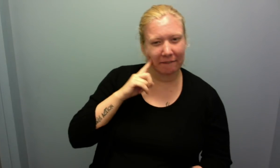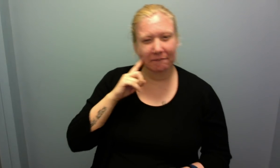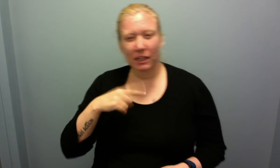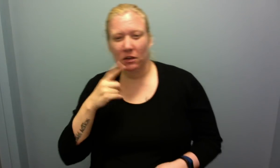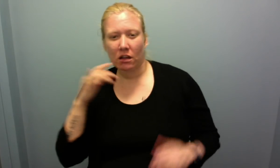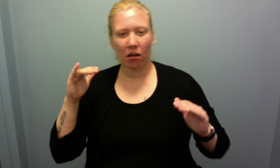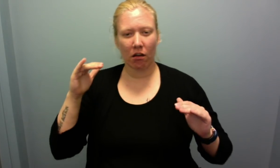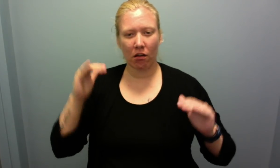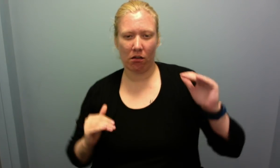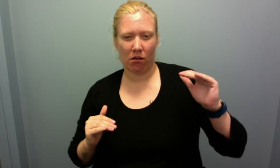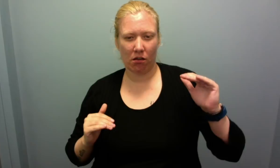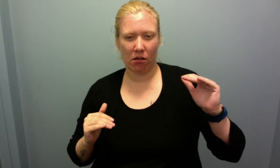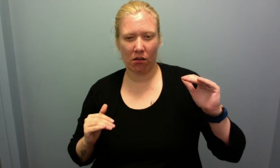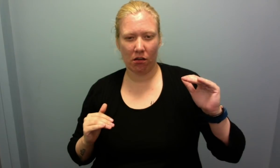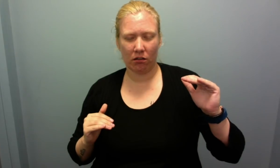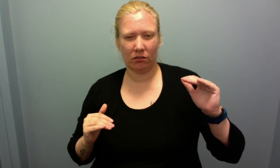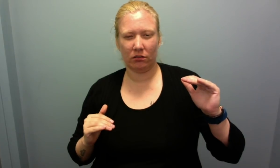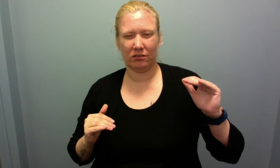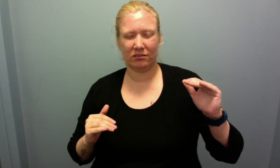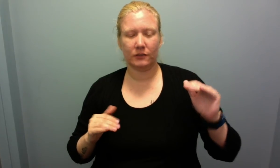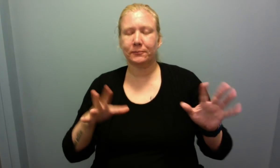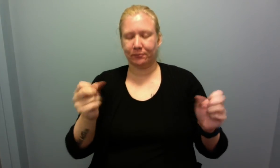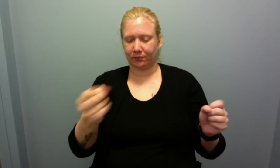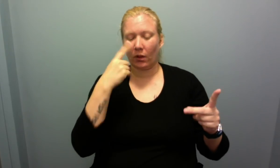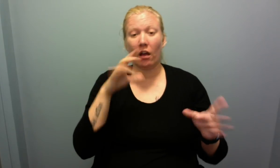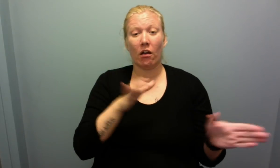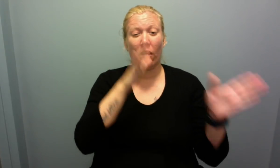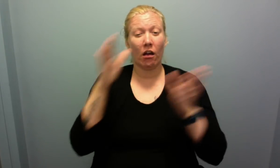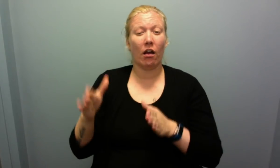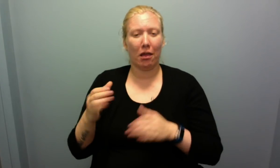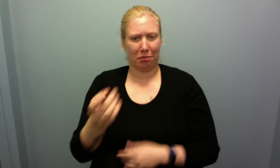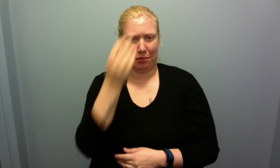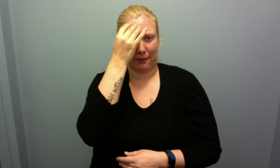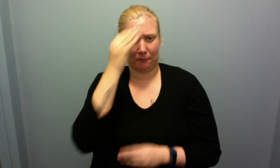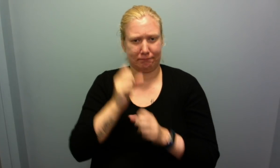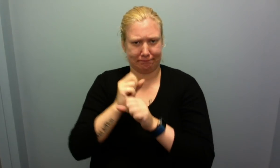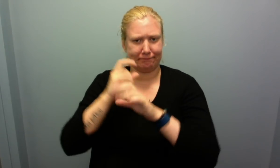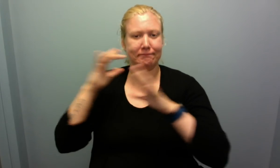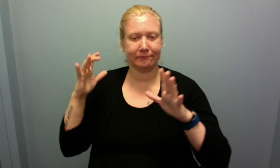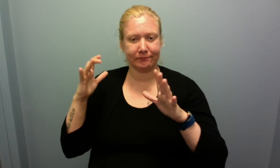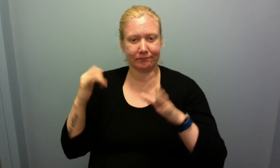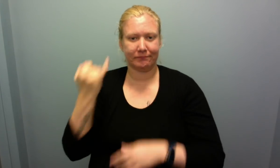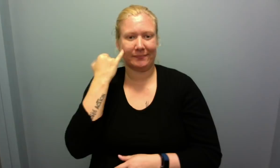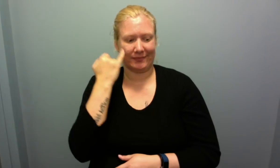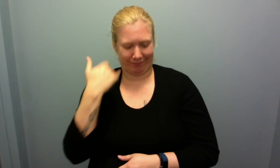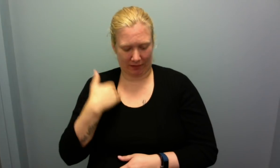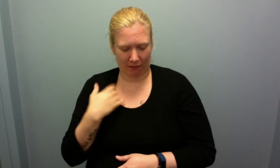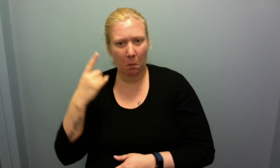internal autism. You are looking down at deaf people as less than hearing people. Let's again go with analogy. Imagine, if